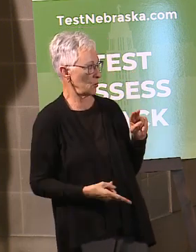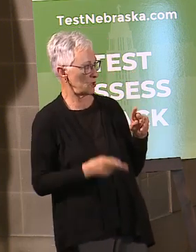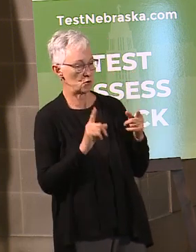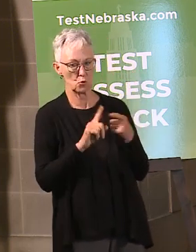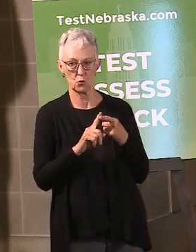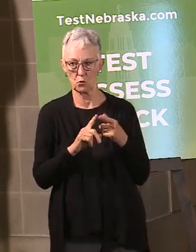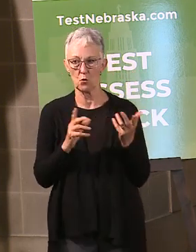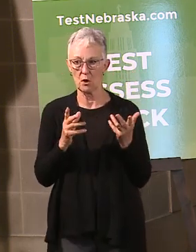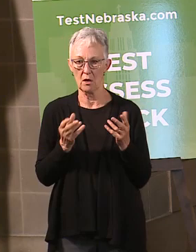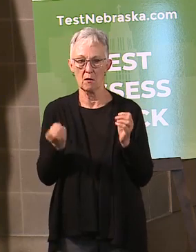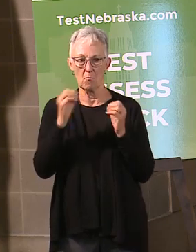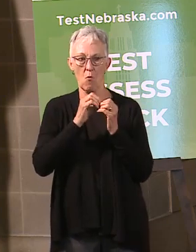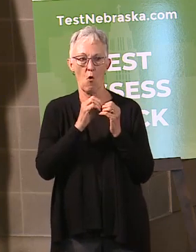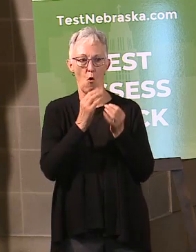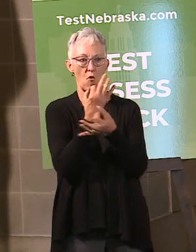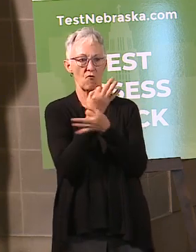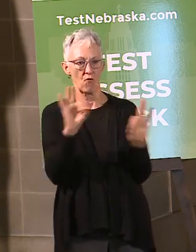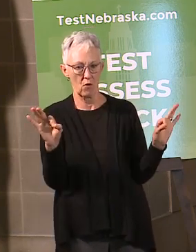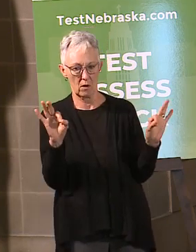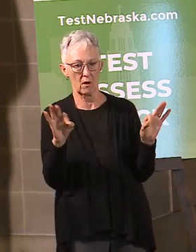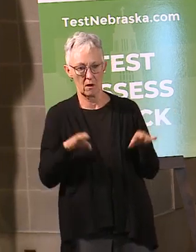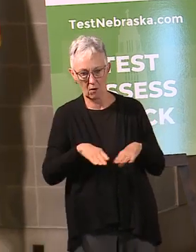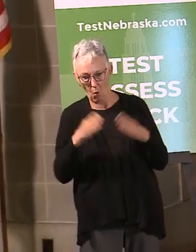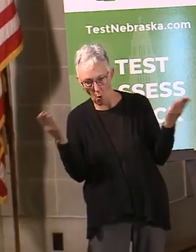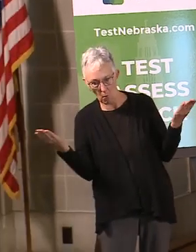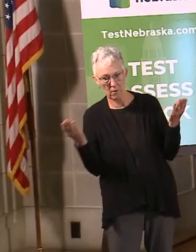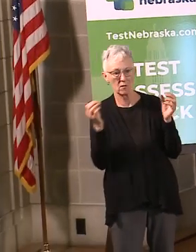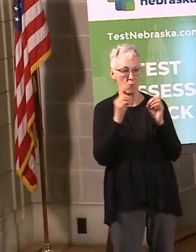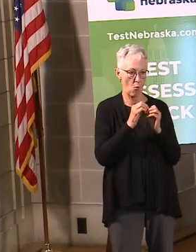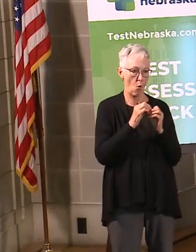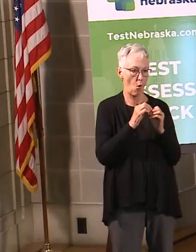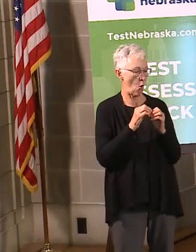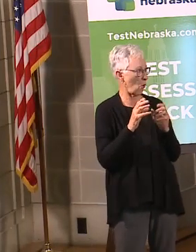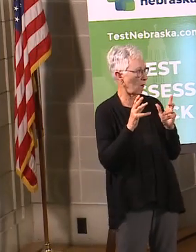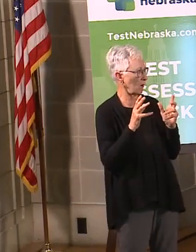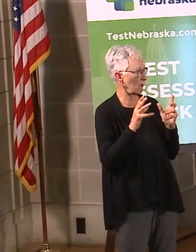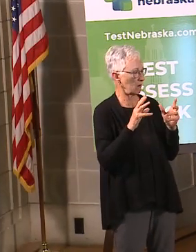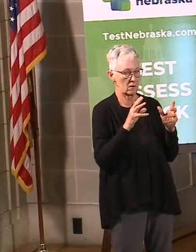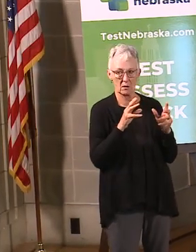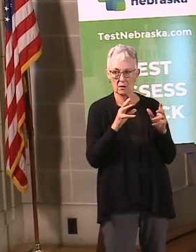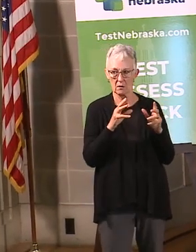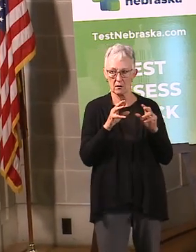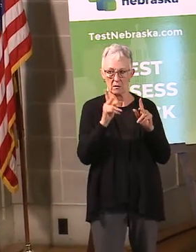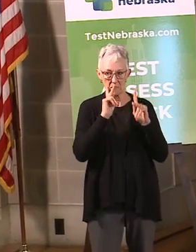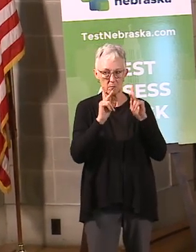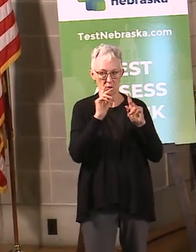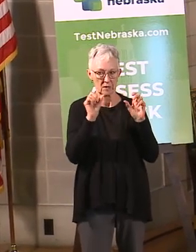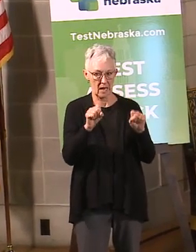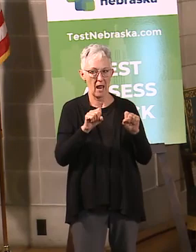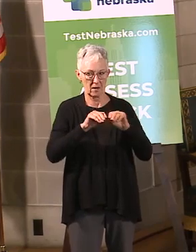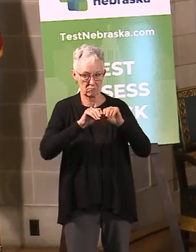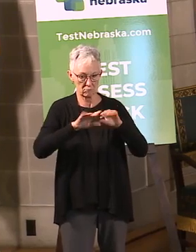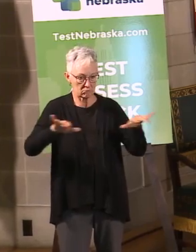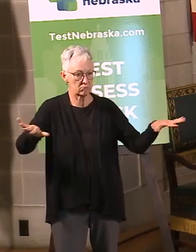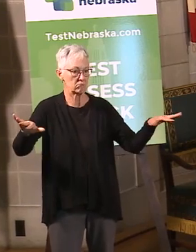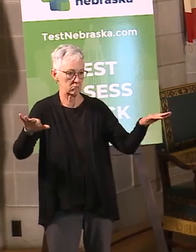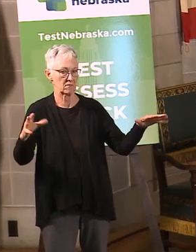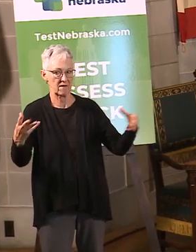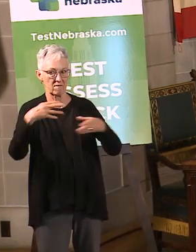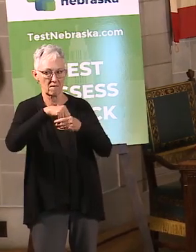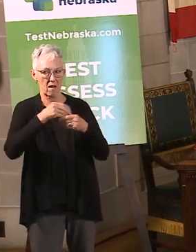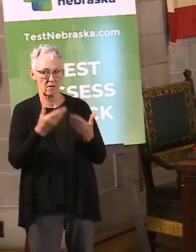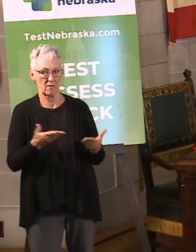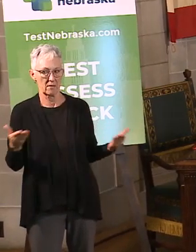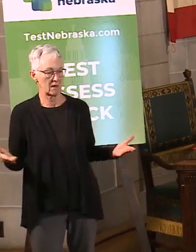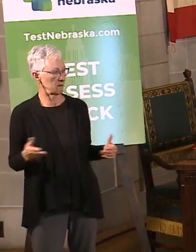we're looking at our little map here, right? So all the dark blue are those counties that are, those 89 counties I talked about, that are